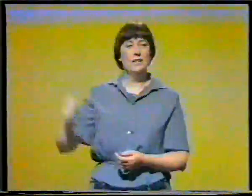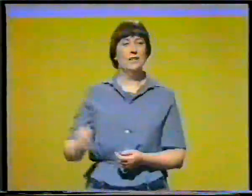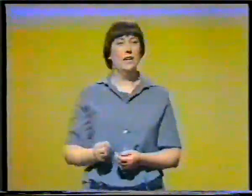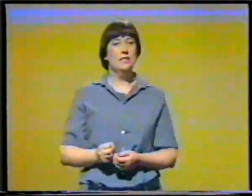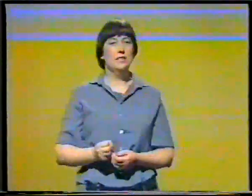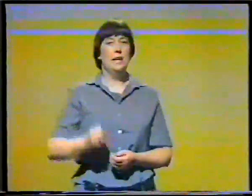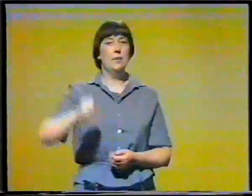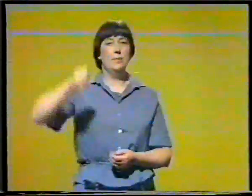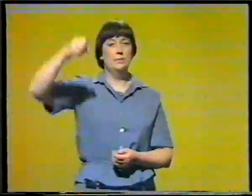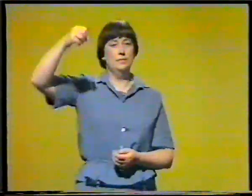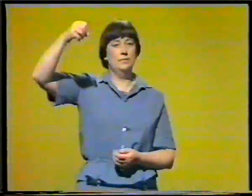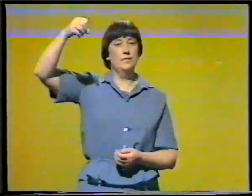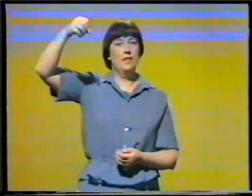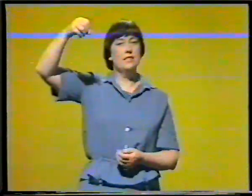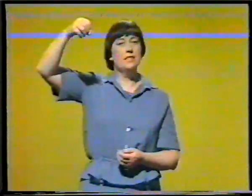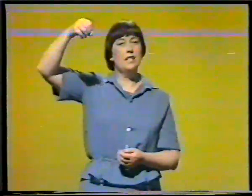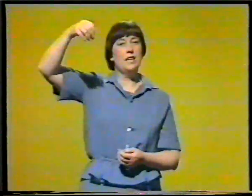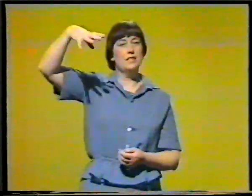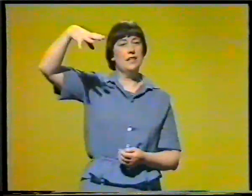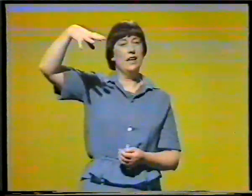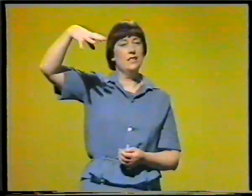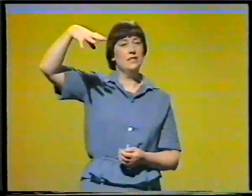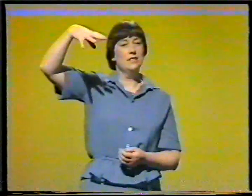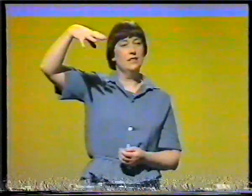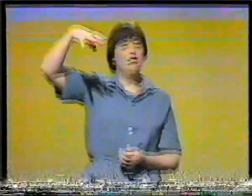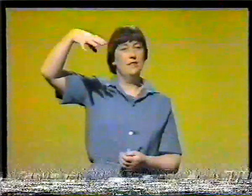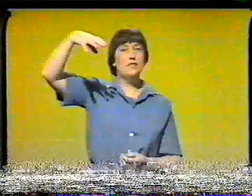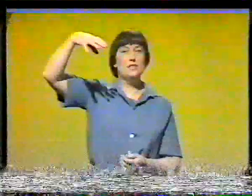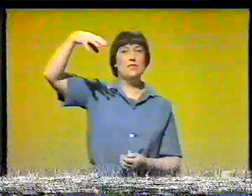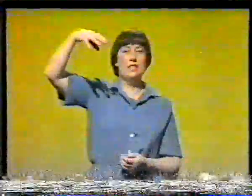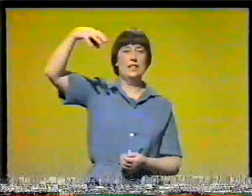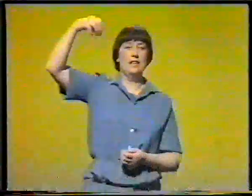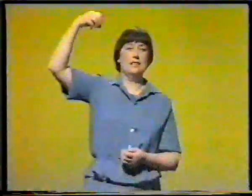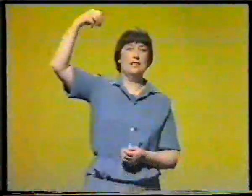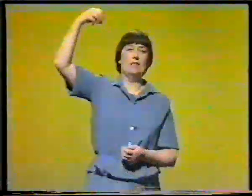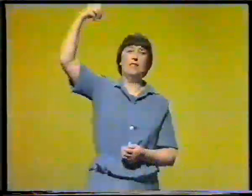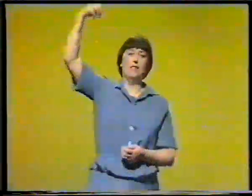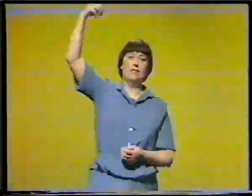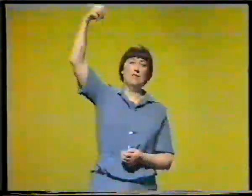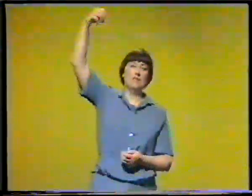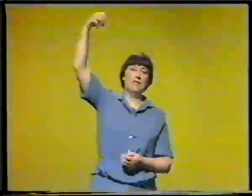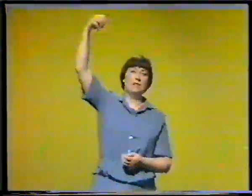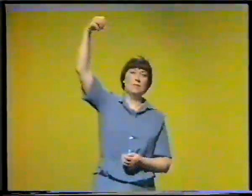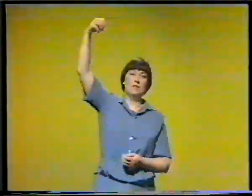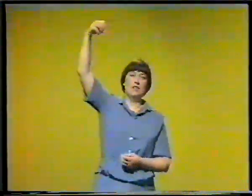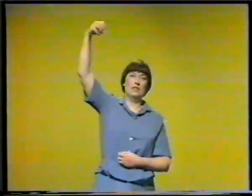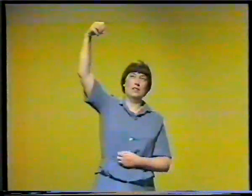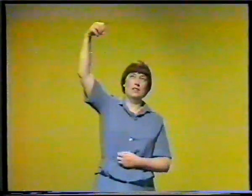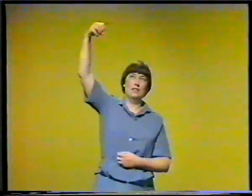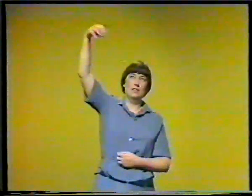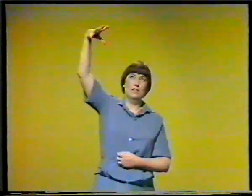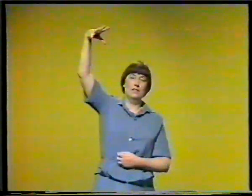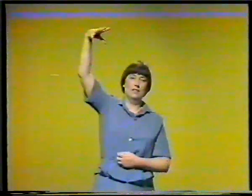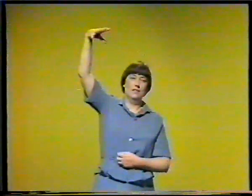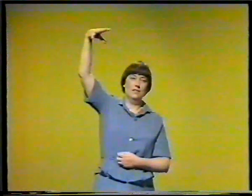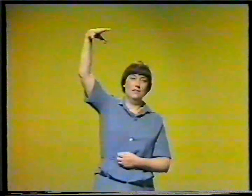Light and lamp. That's standard light. If it's a street light, then obviously you'll have to sight it much higher.